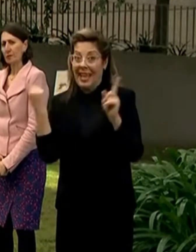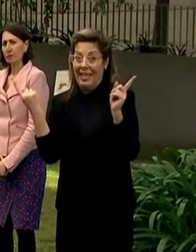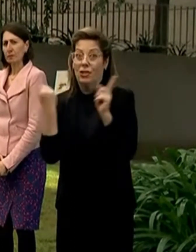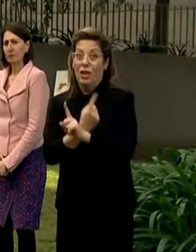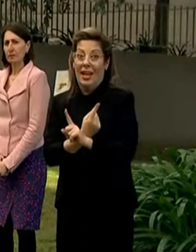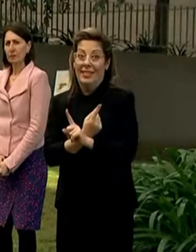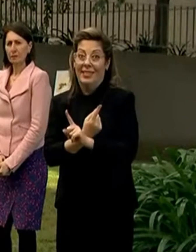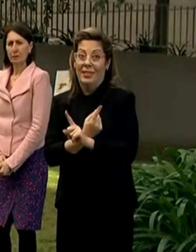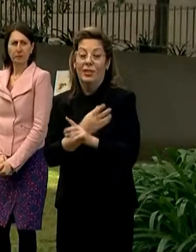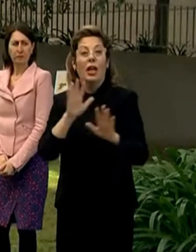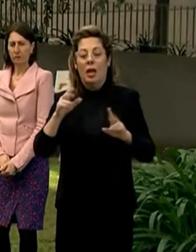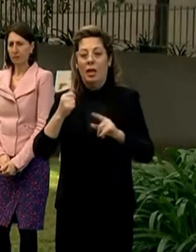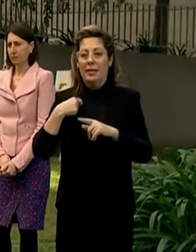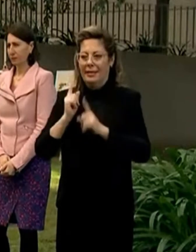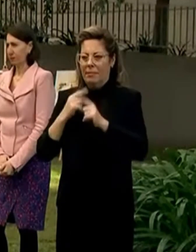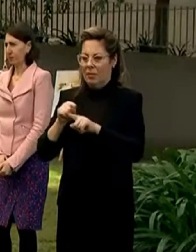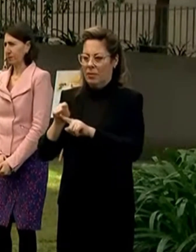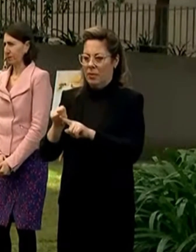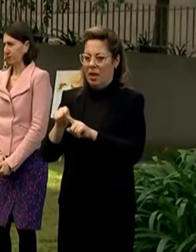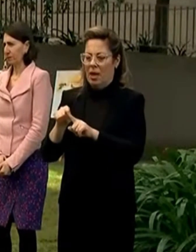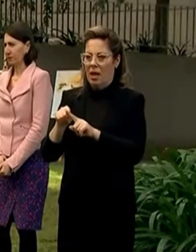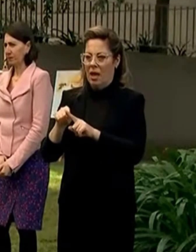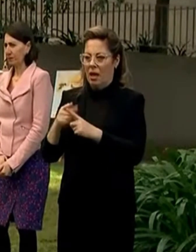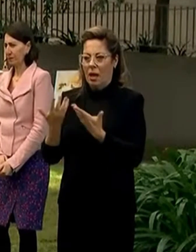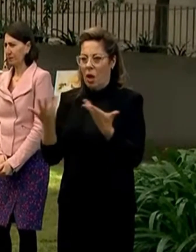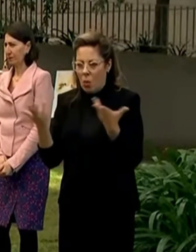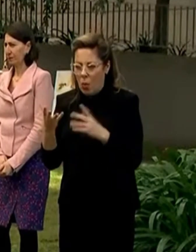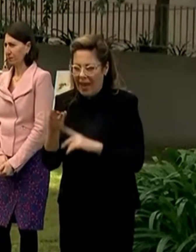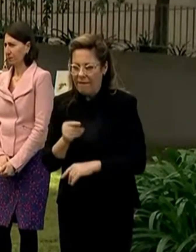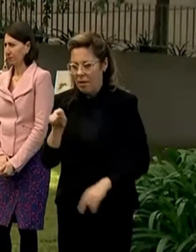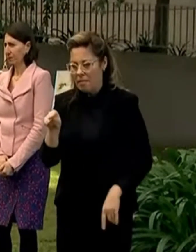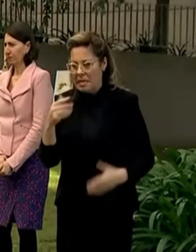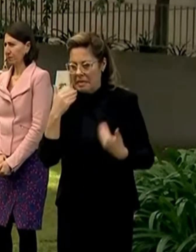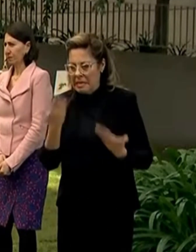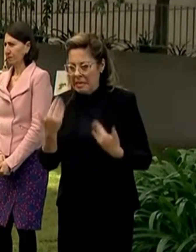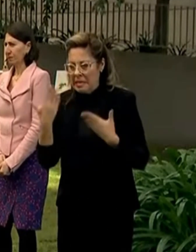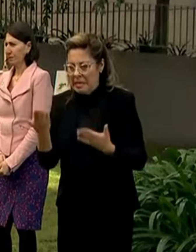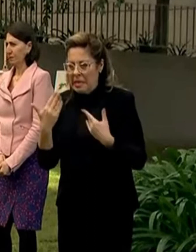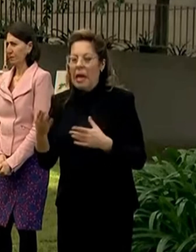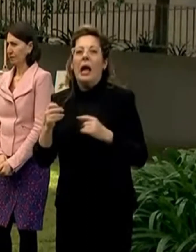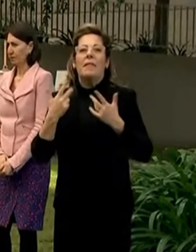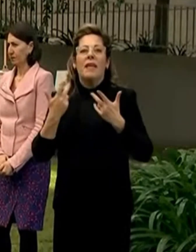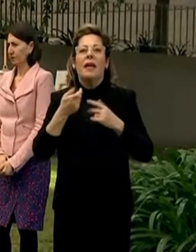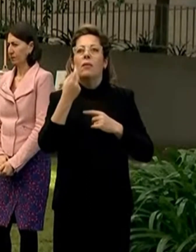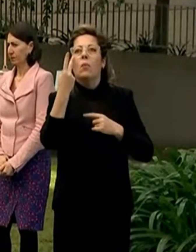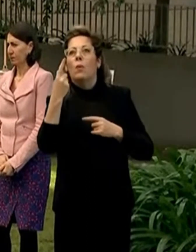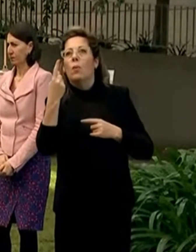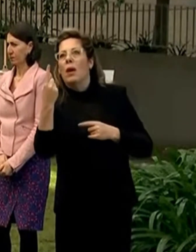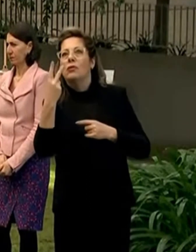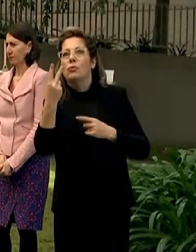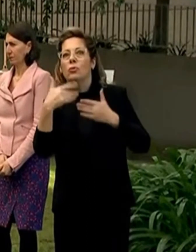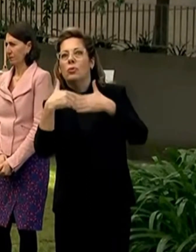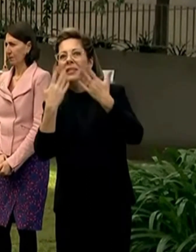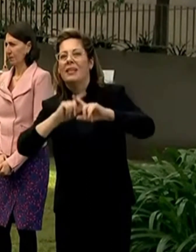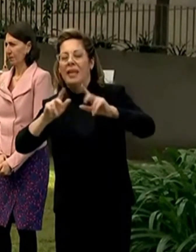have cases and then a few days later we actually find that piece of the puzzle that actually links those cases. And so the number of unlinked cases